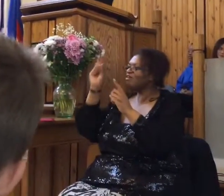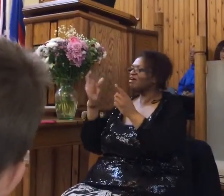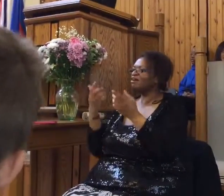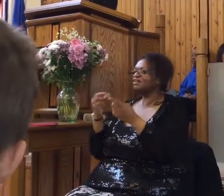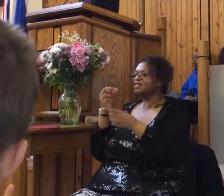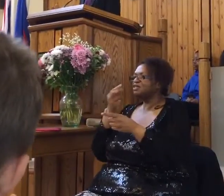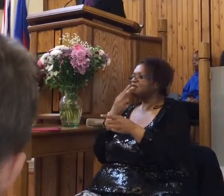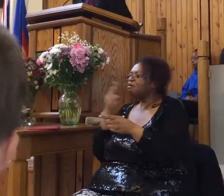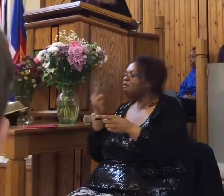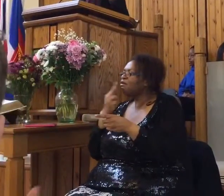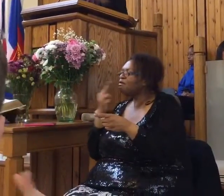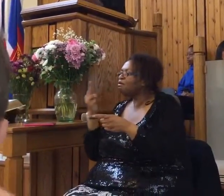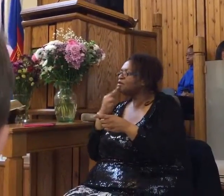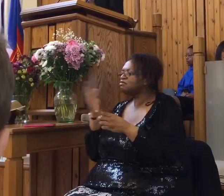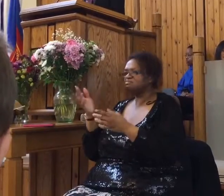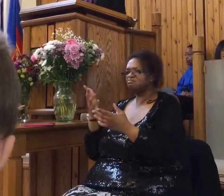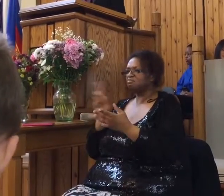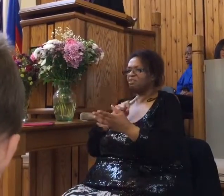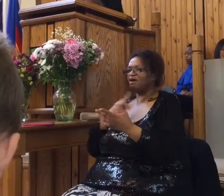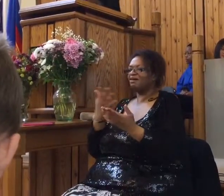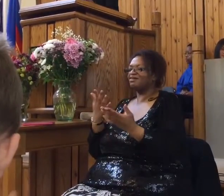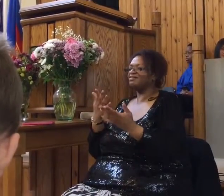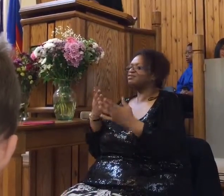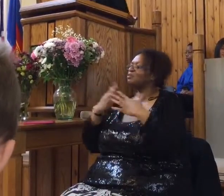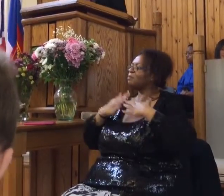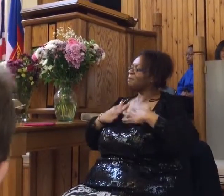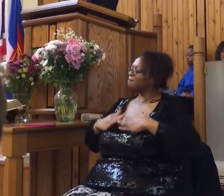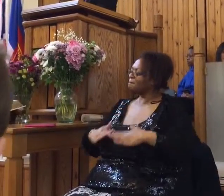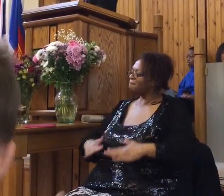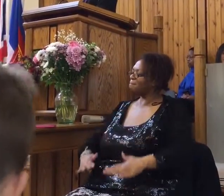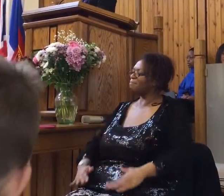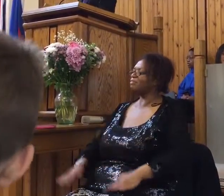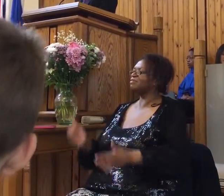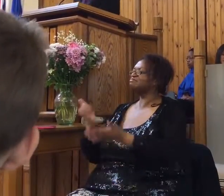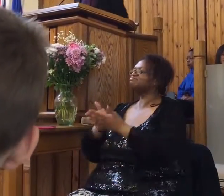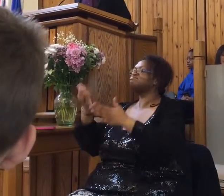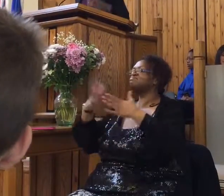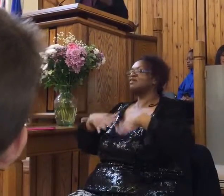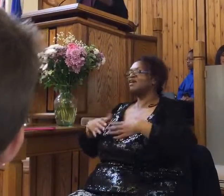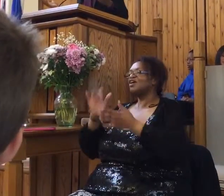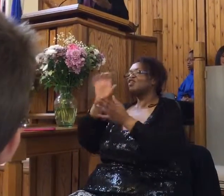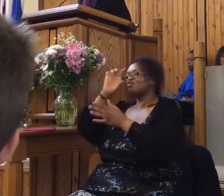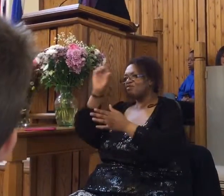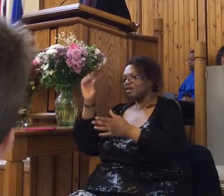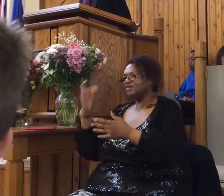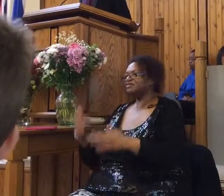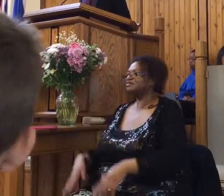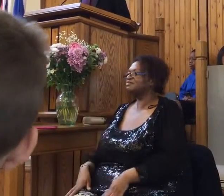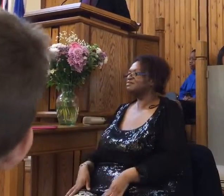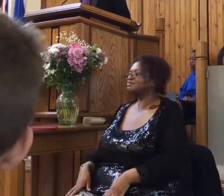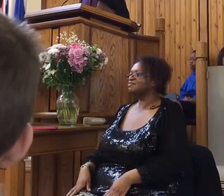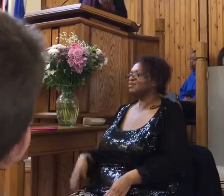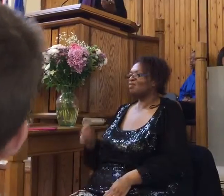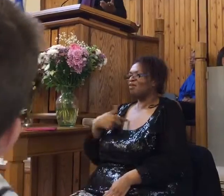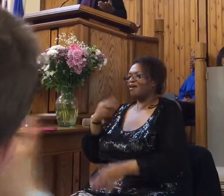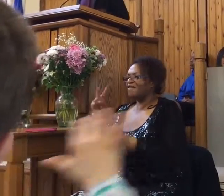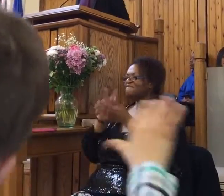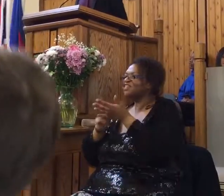not smoke? You explain to them that your body is the temple of the Holy Spirit, you draw them to Christ. Why are you